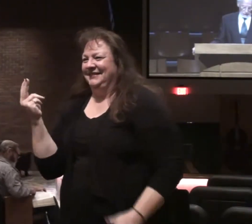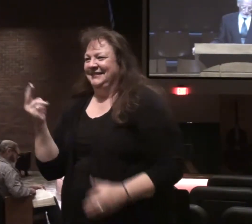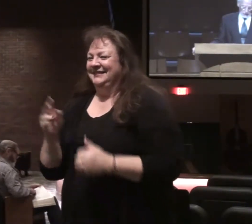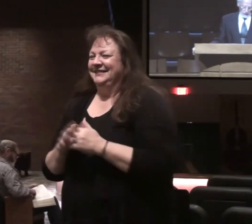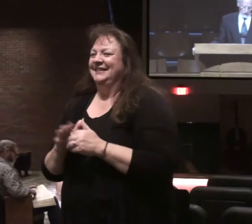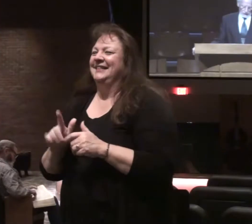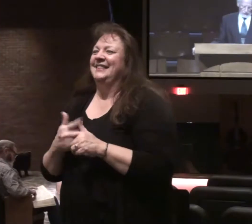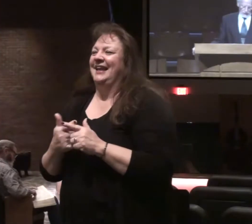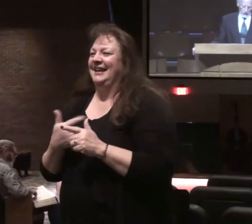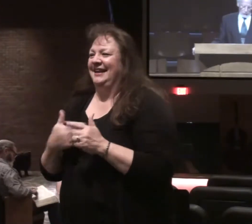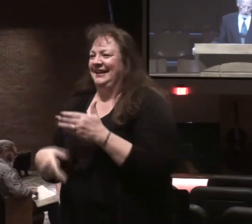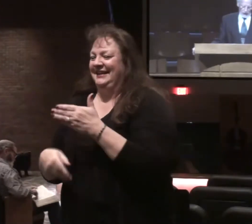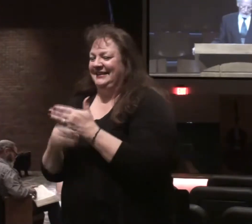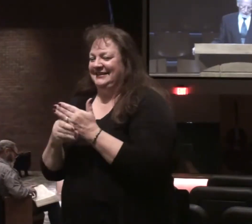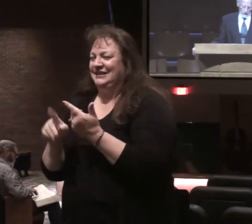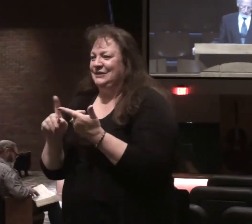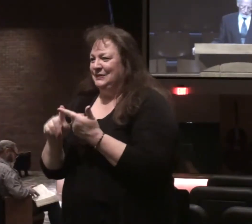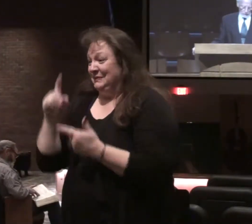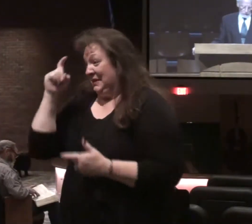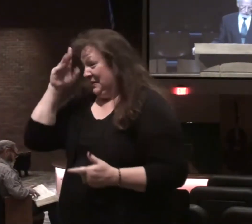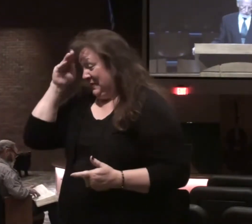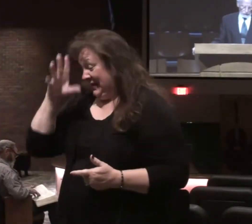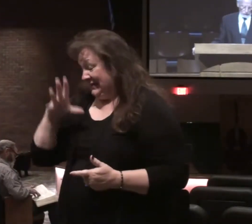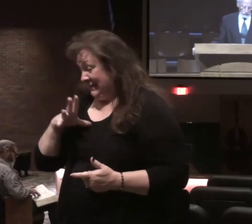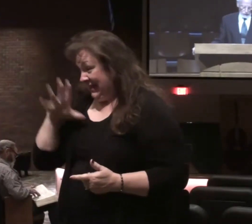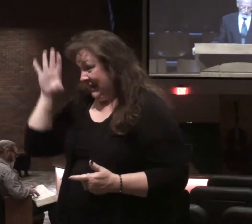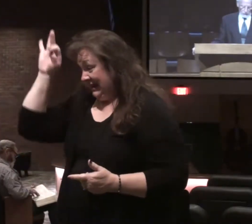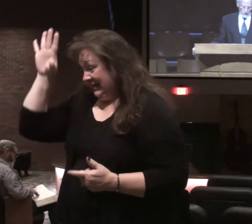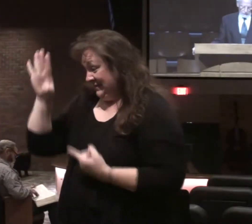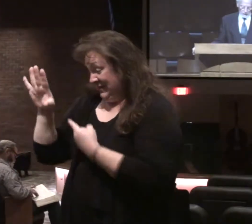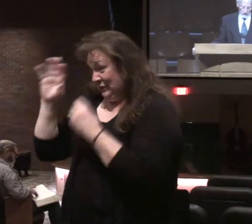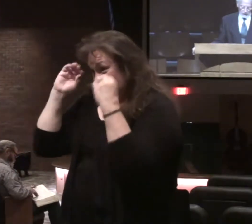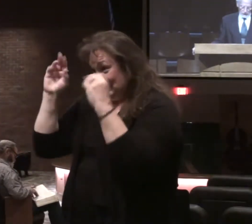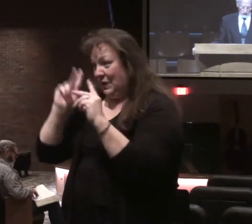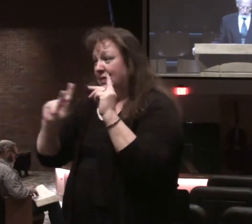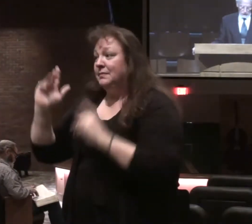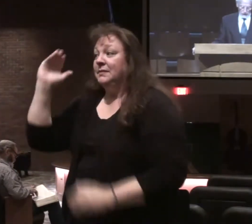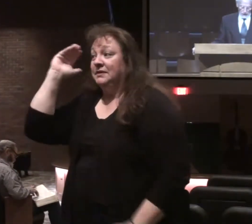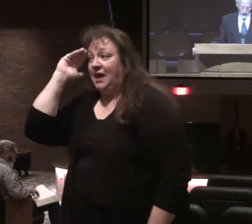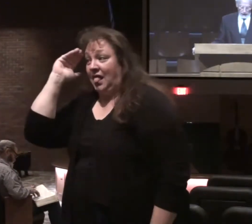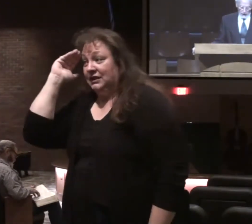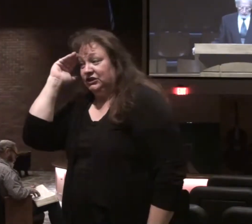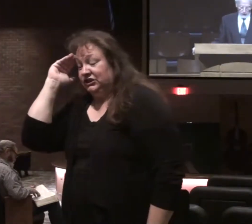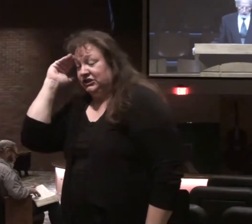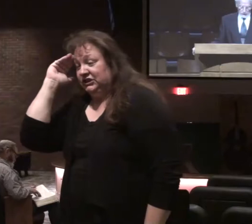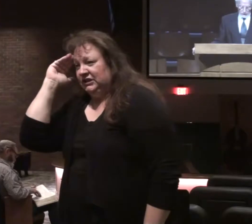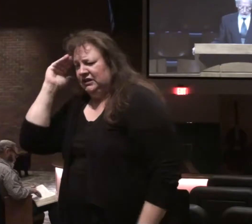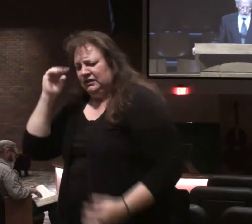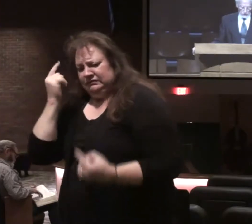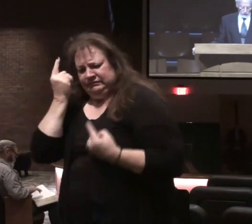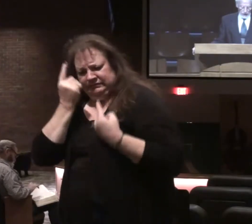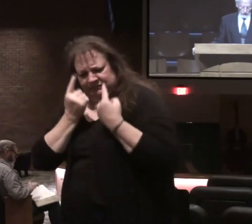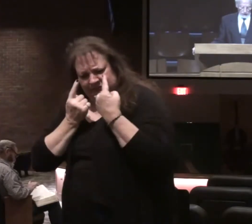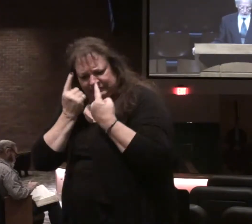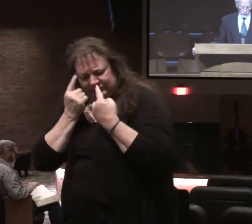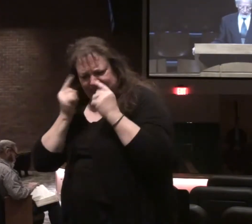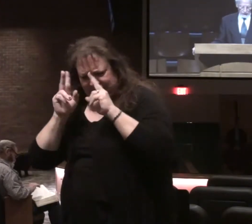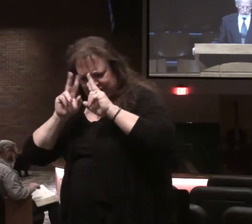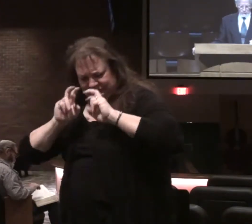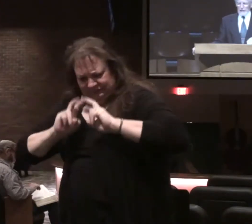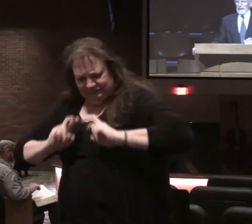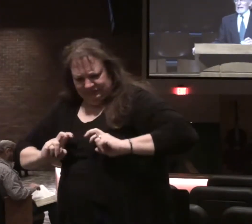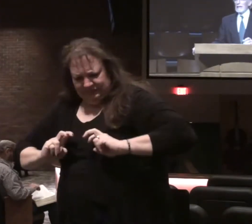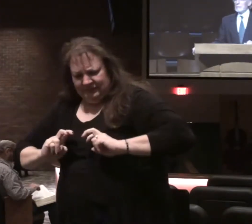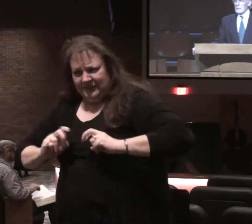are told, in addition to being a wise man, the preacher also taught the people knowledge, and he pondered, searched out, and